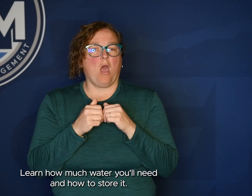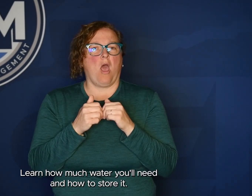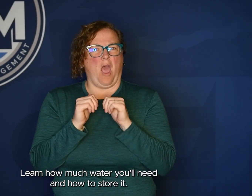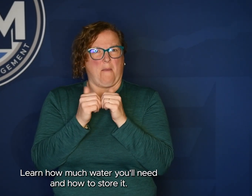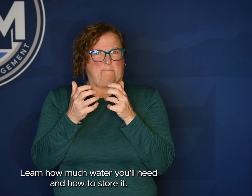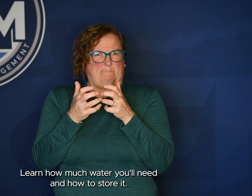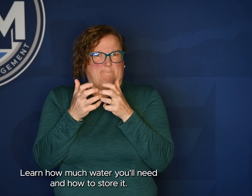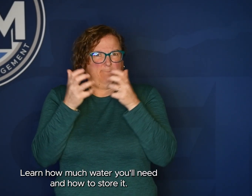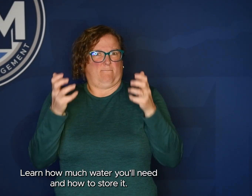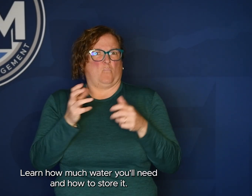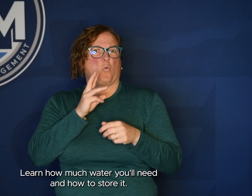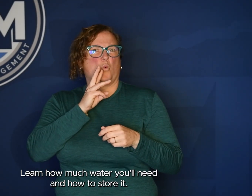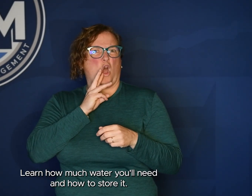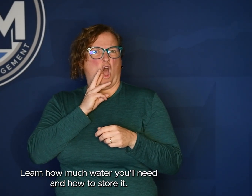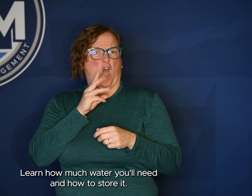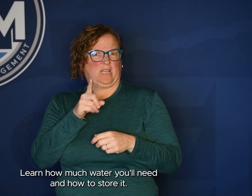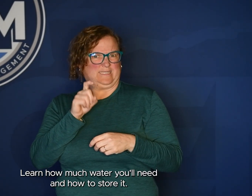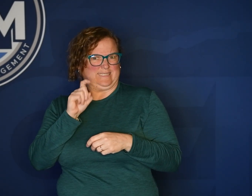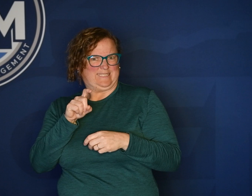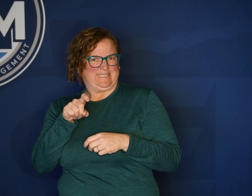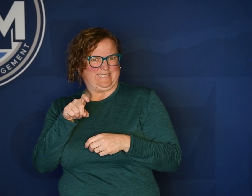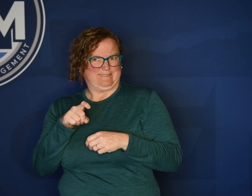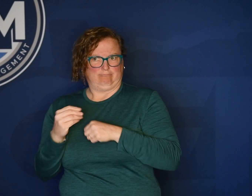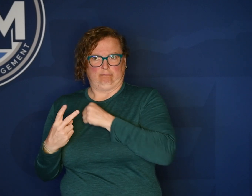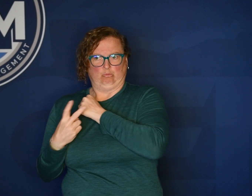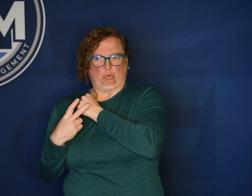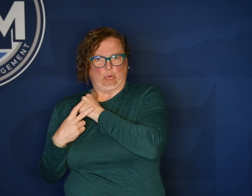water you'll need and how to store it.